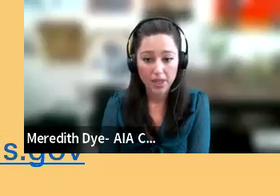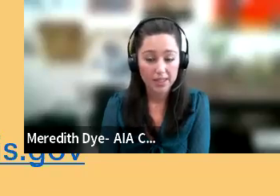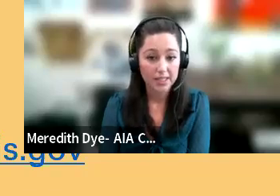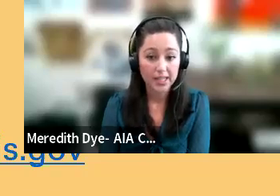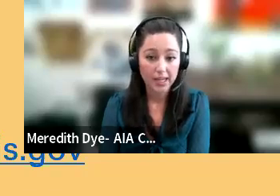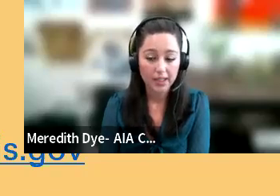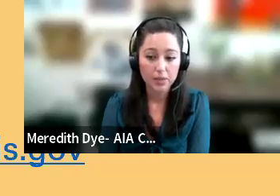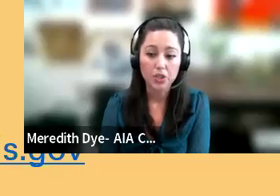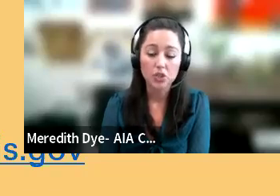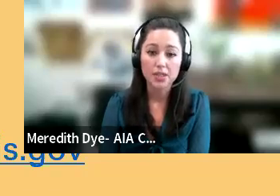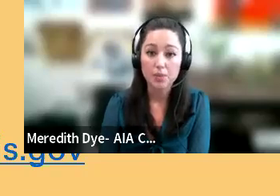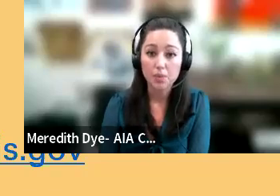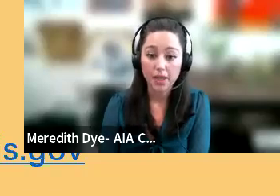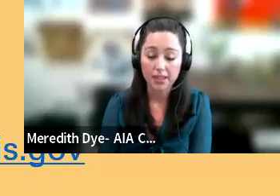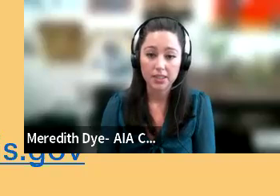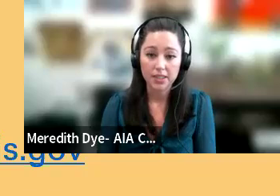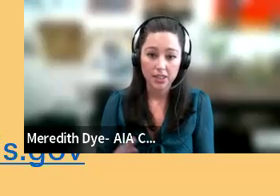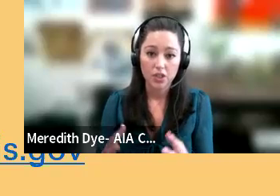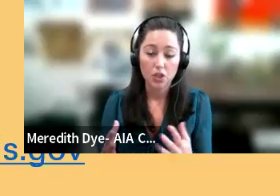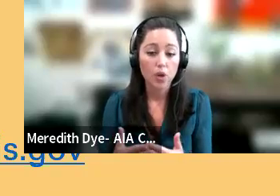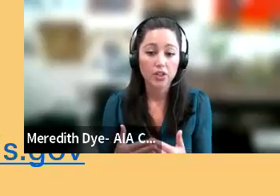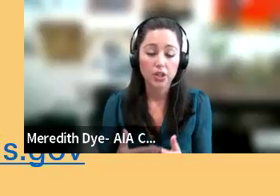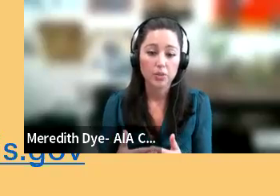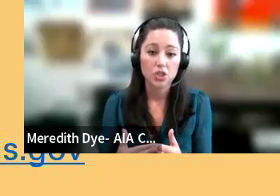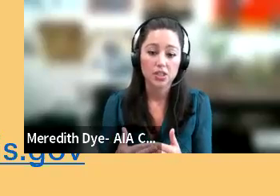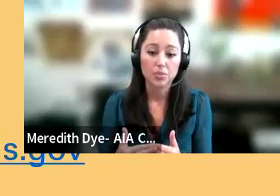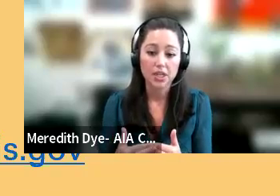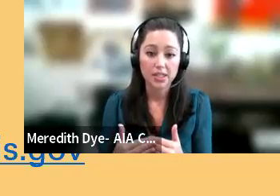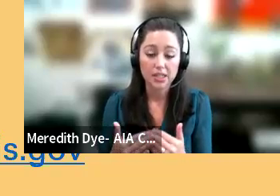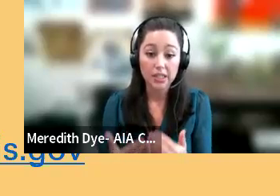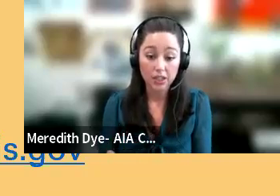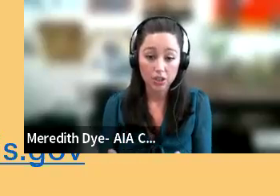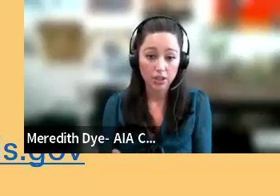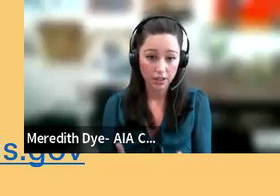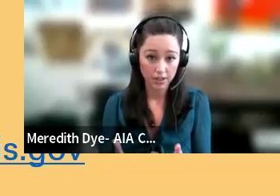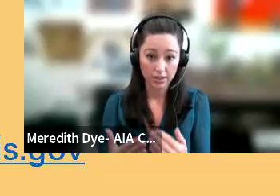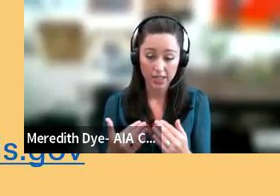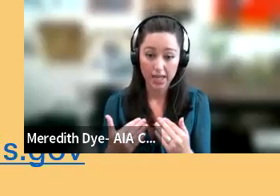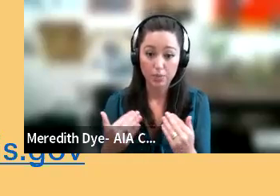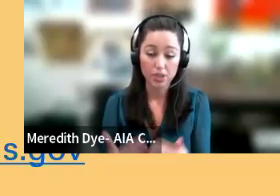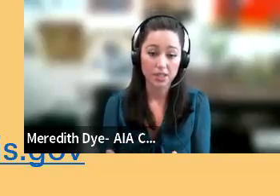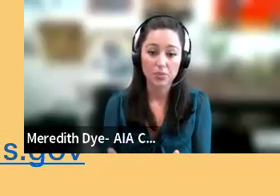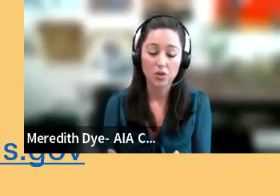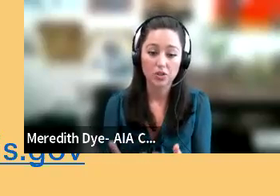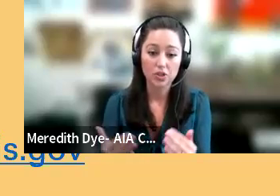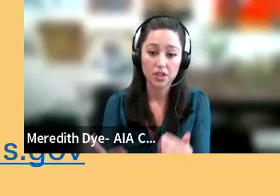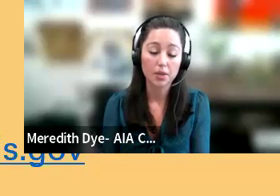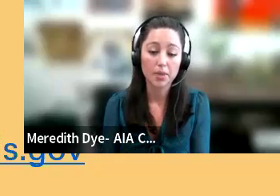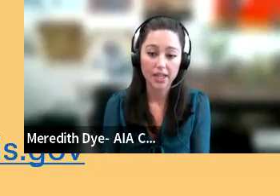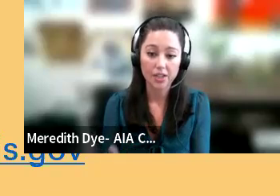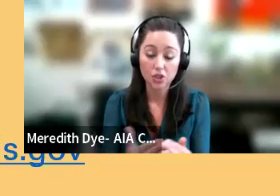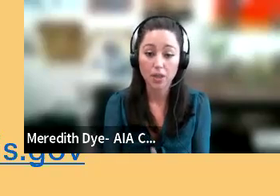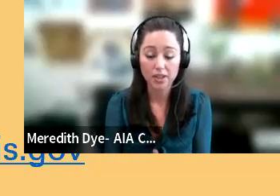to abide by this exactly, but just keep in mind, you want your images to be as clear and presentable